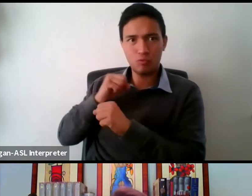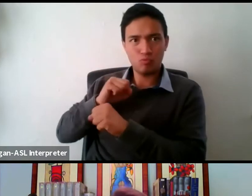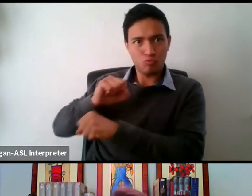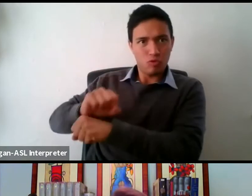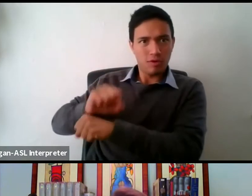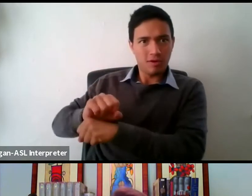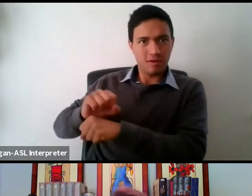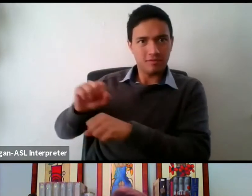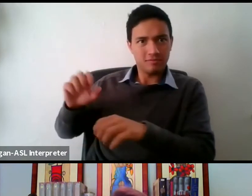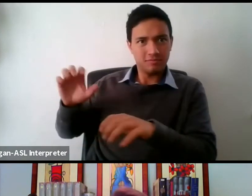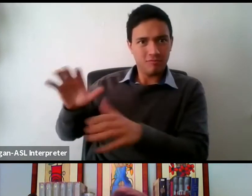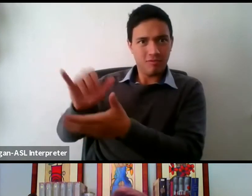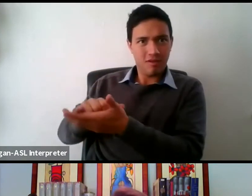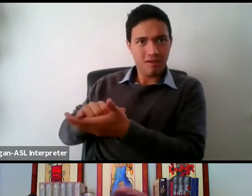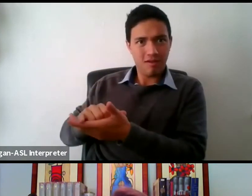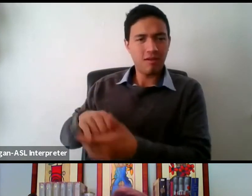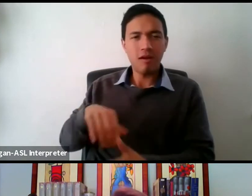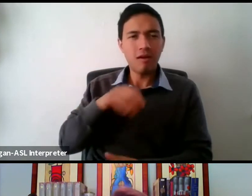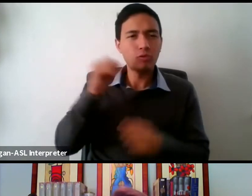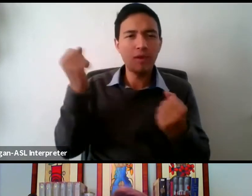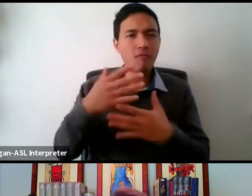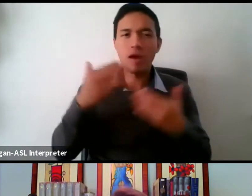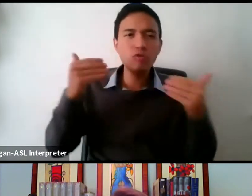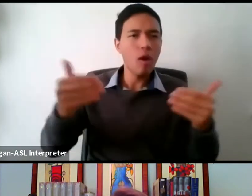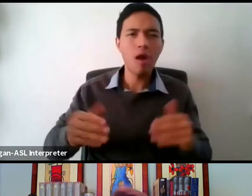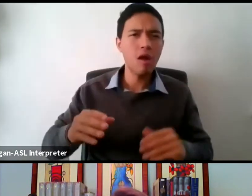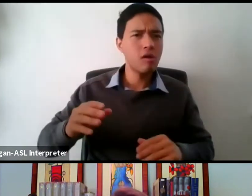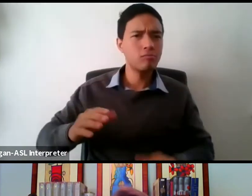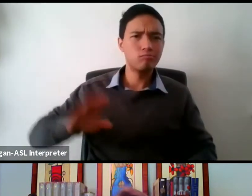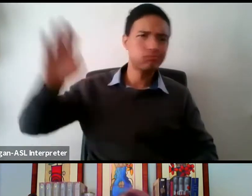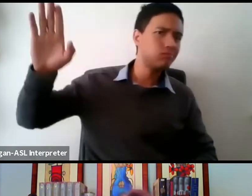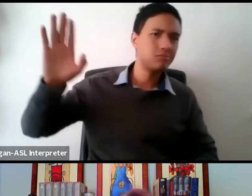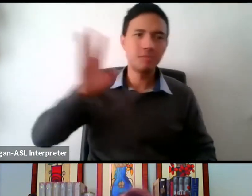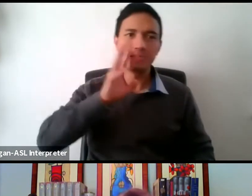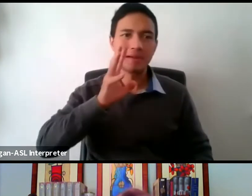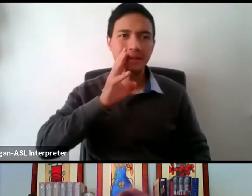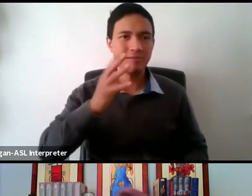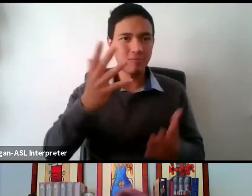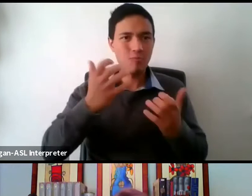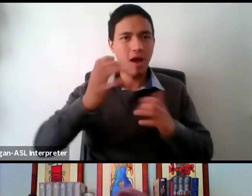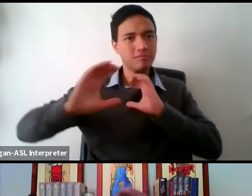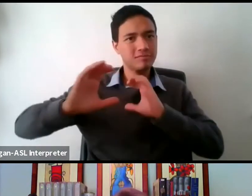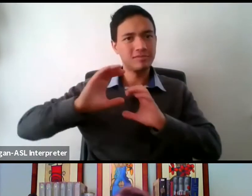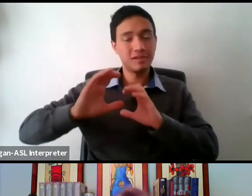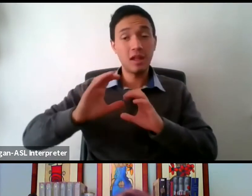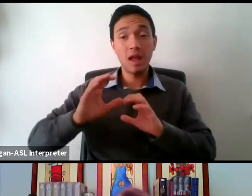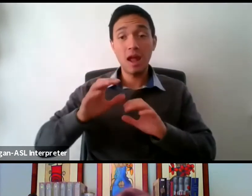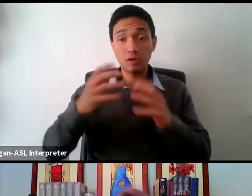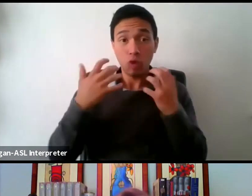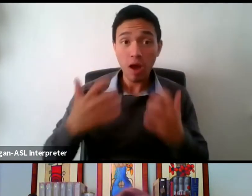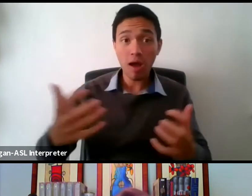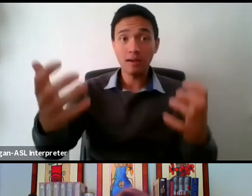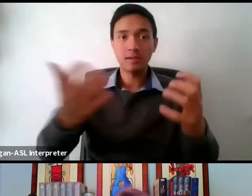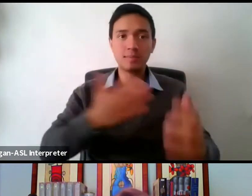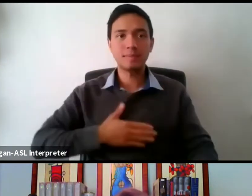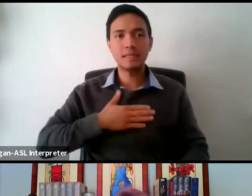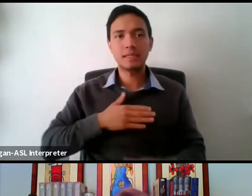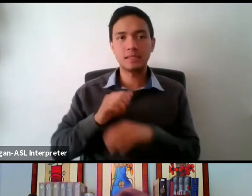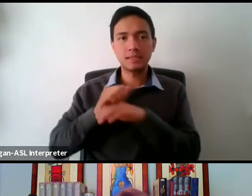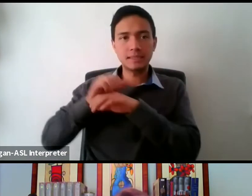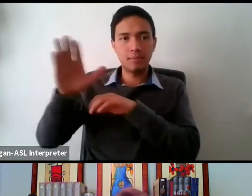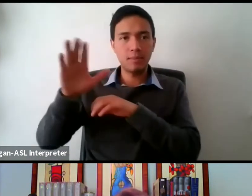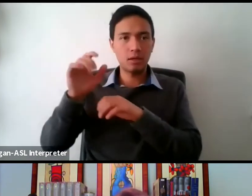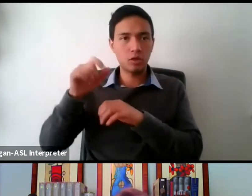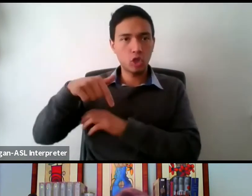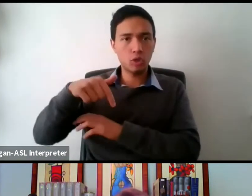in and speak. Don't wait to be asked. We want this to be a conversation. And audience, please submit your questions through the Q&A